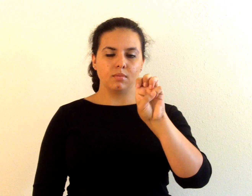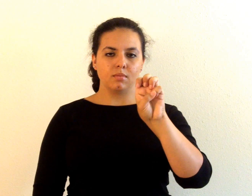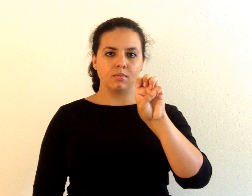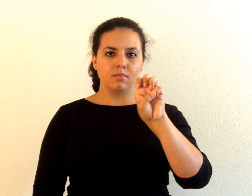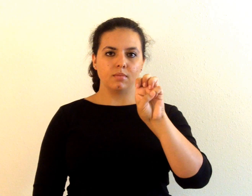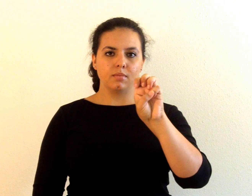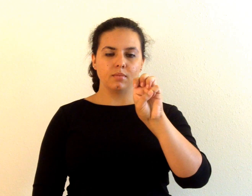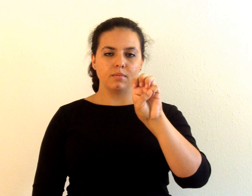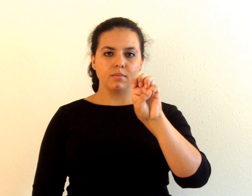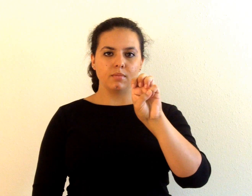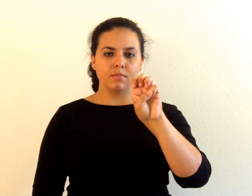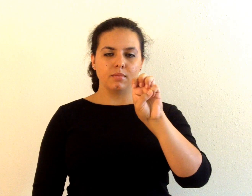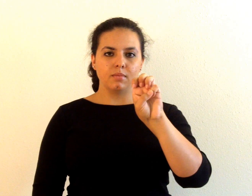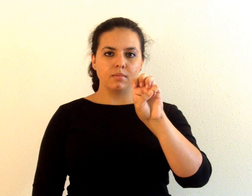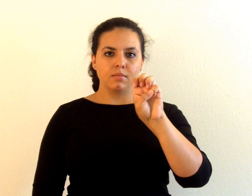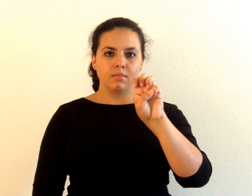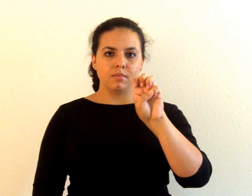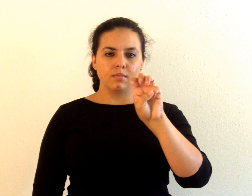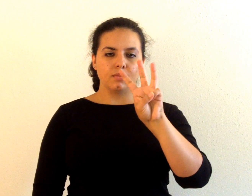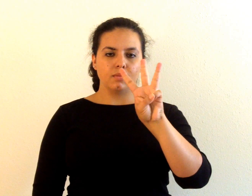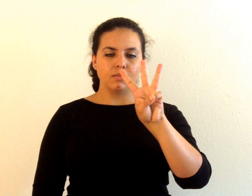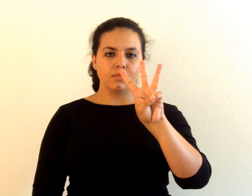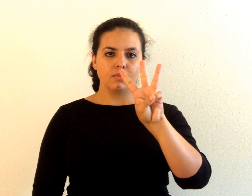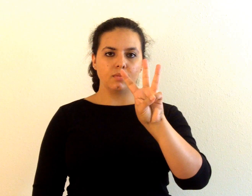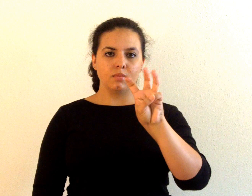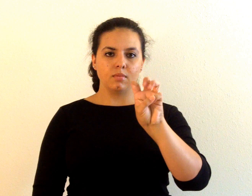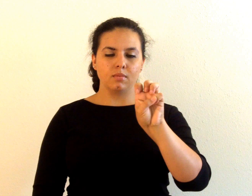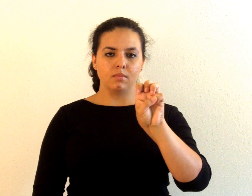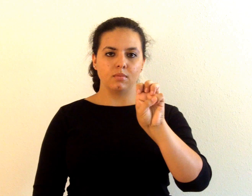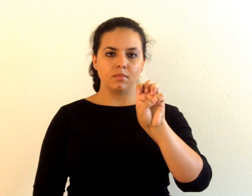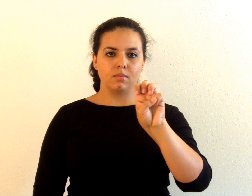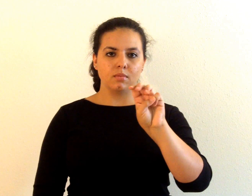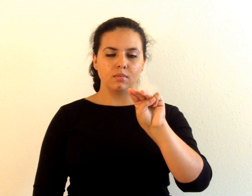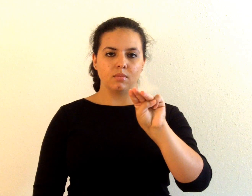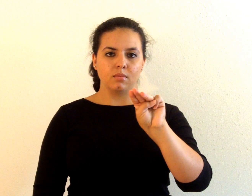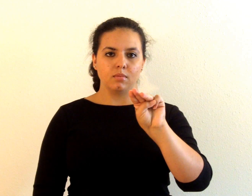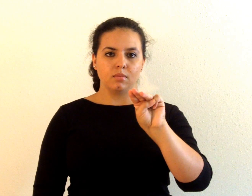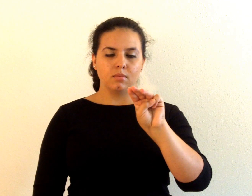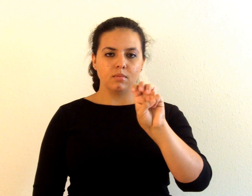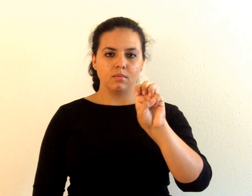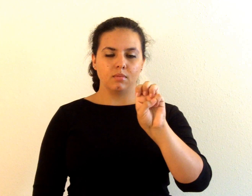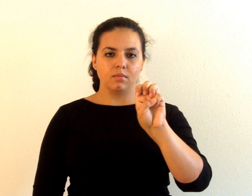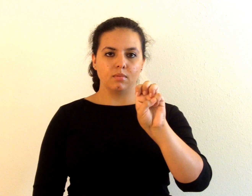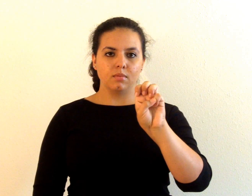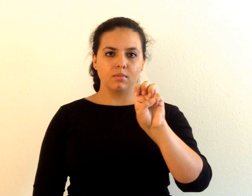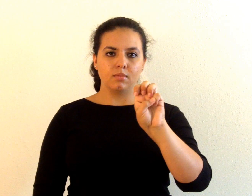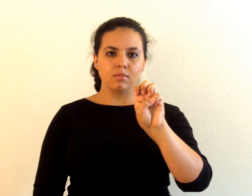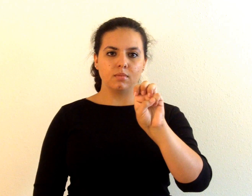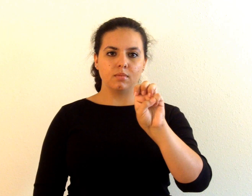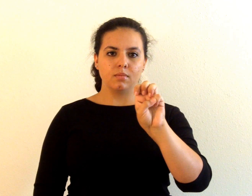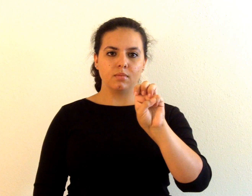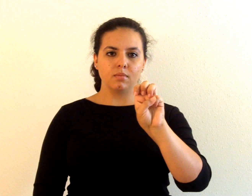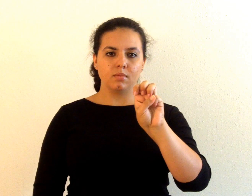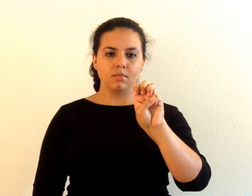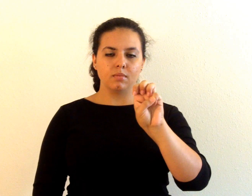S-O-M-E. With the W to the E and the M to the E. See how the pinky's not involved at